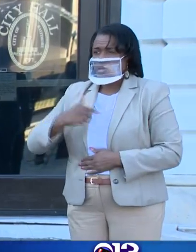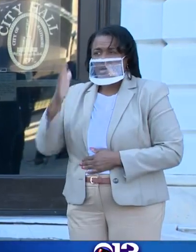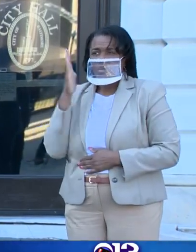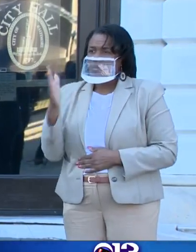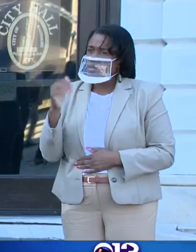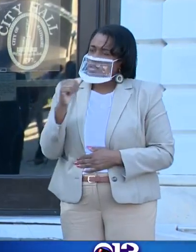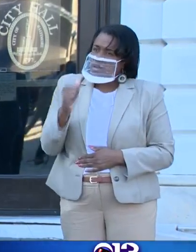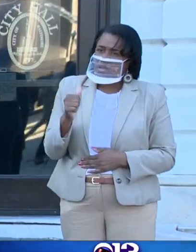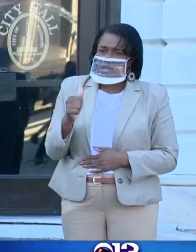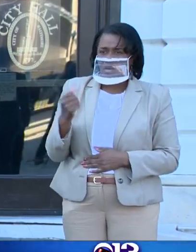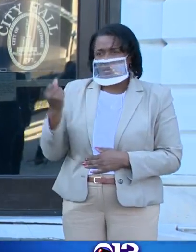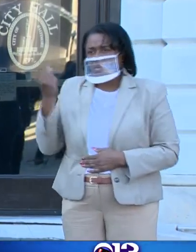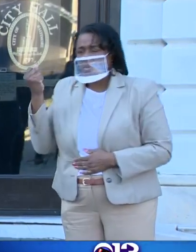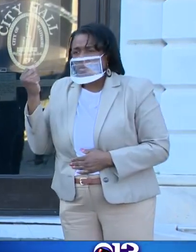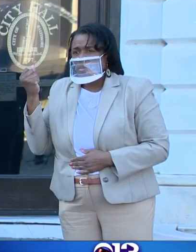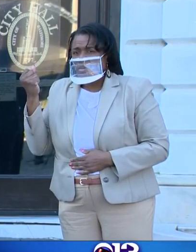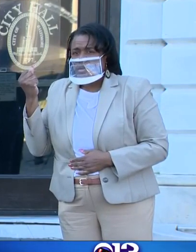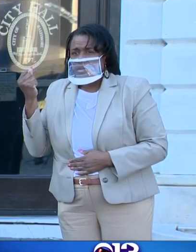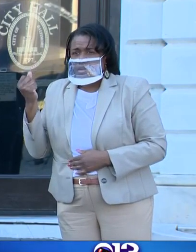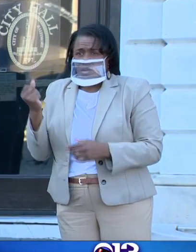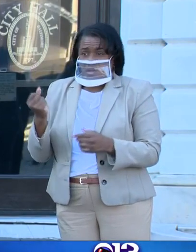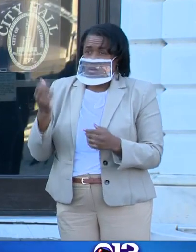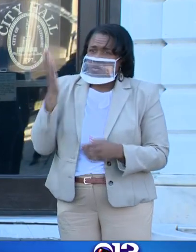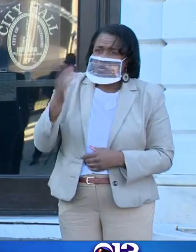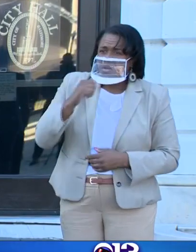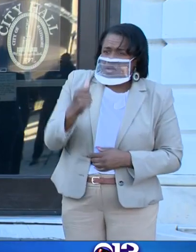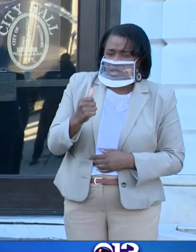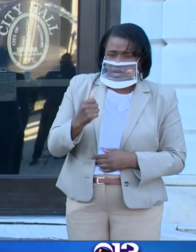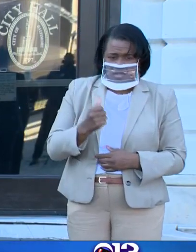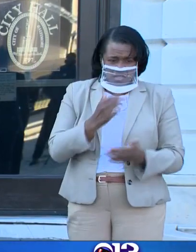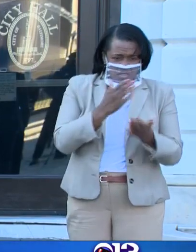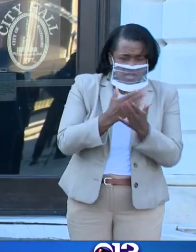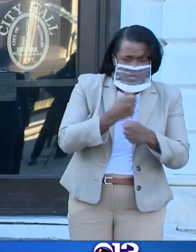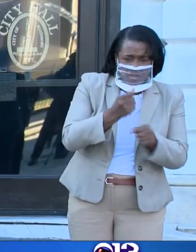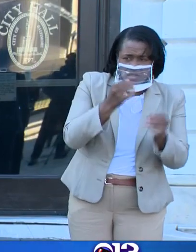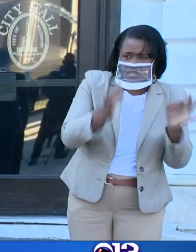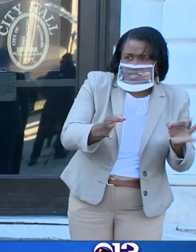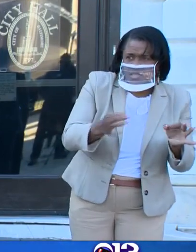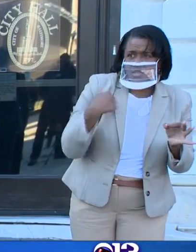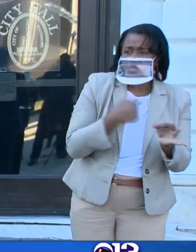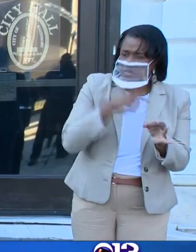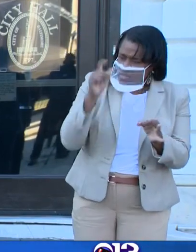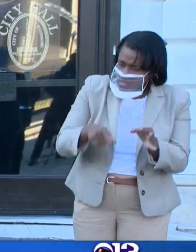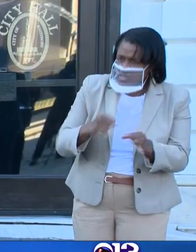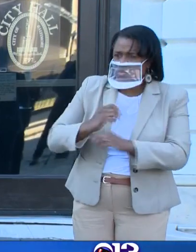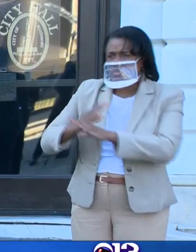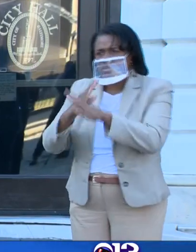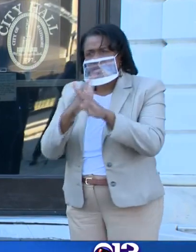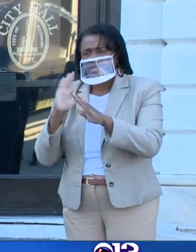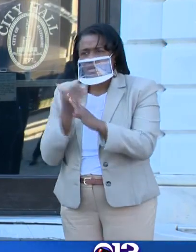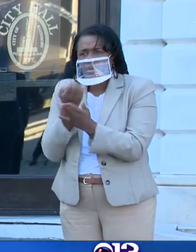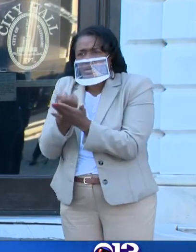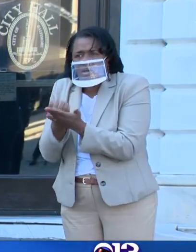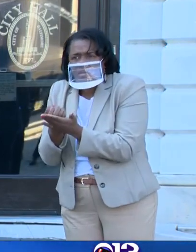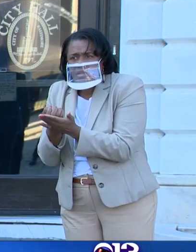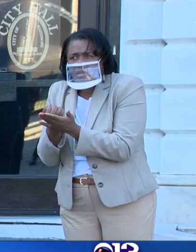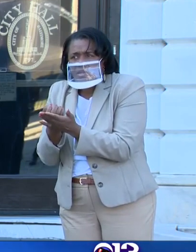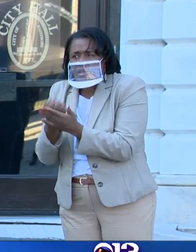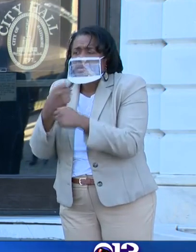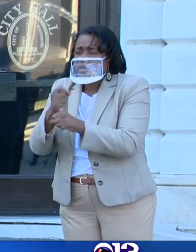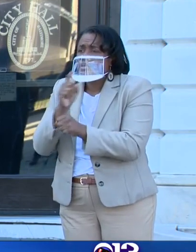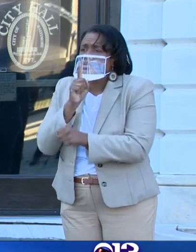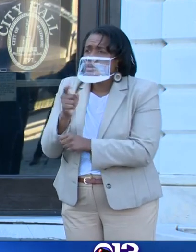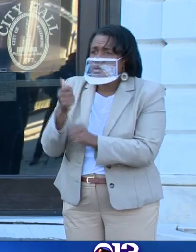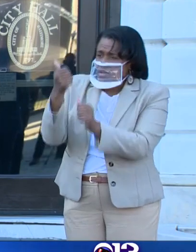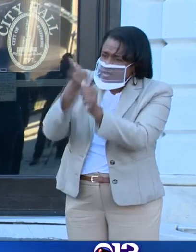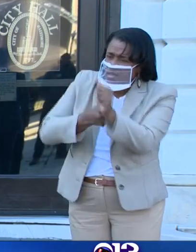waver or hesitate to make decisions that save lives and protect our economy. I want to ensure that every Baltimorean wears